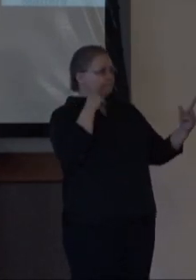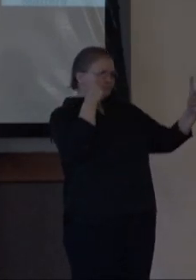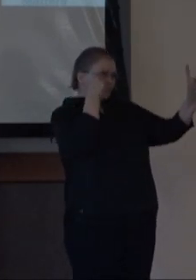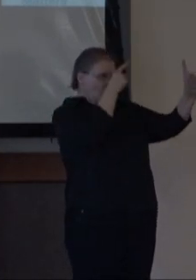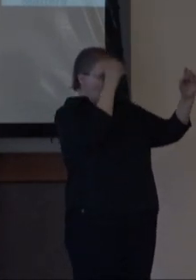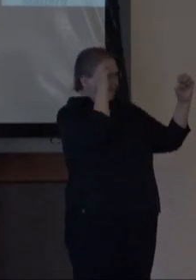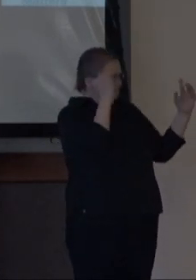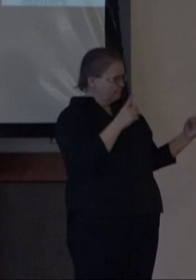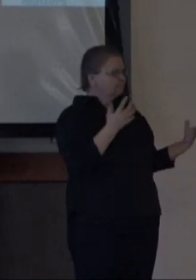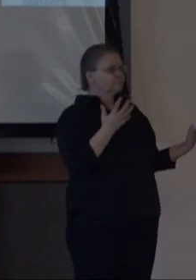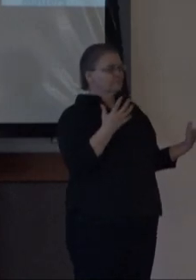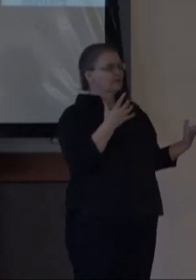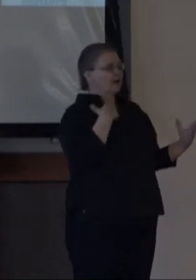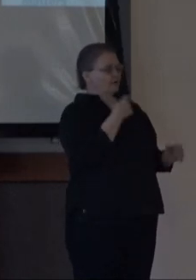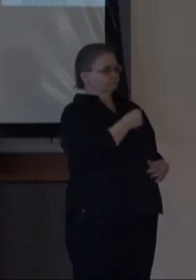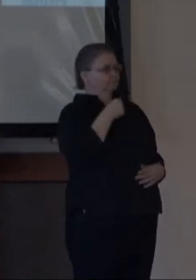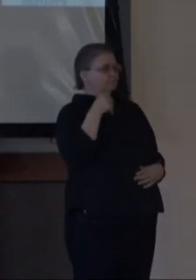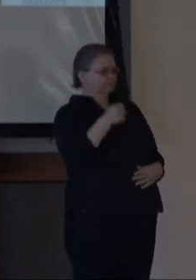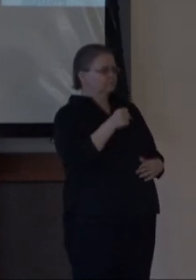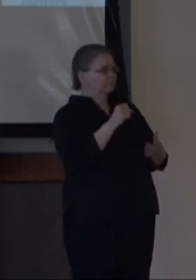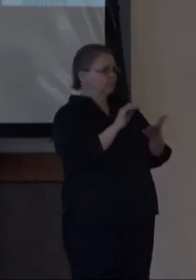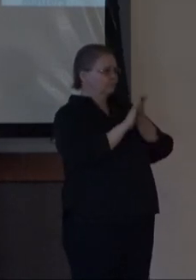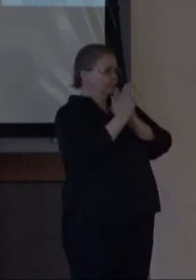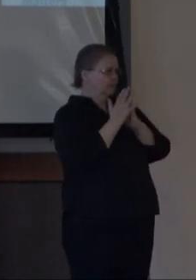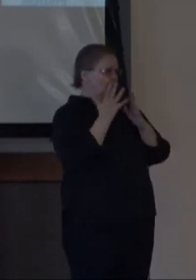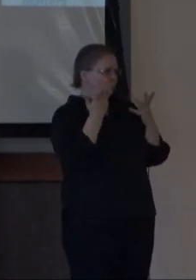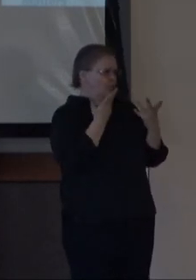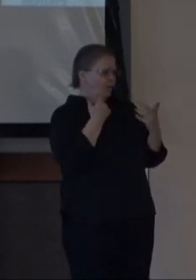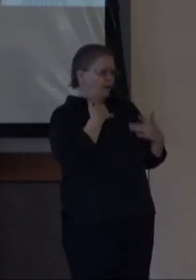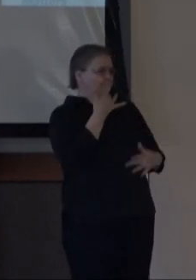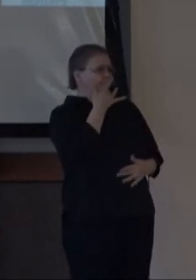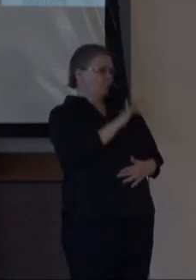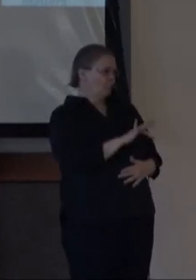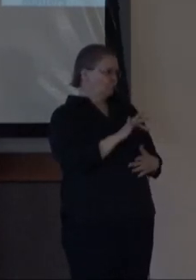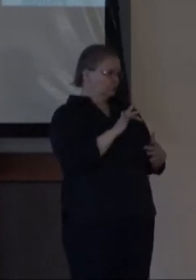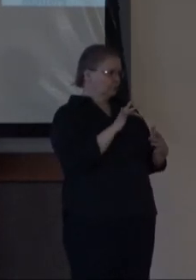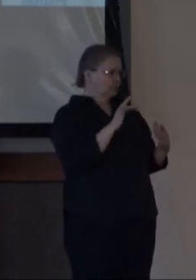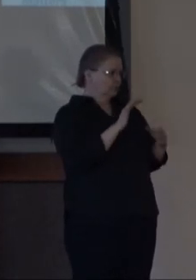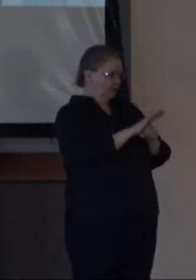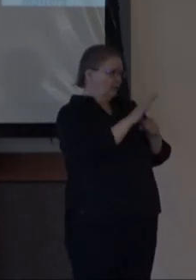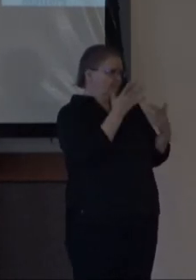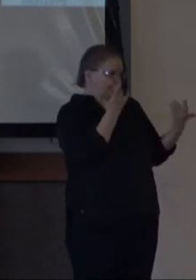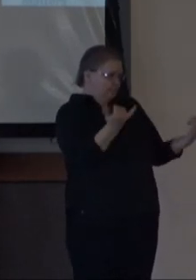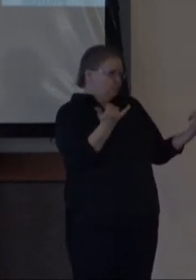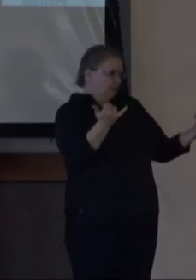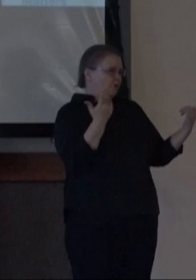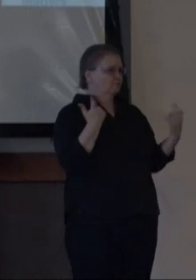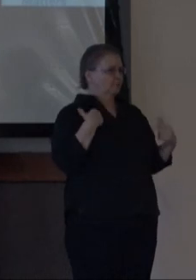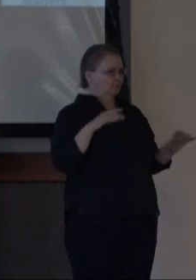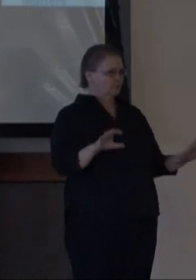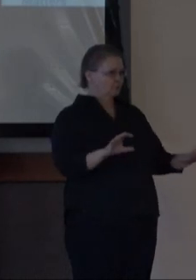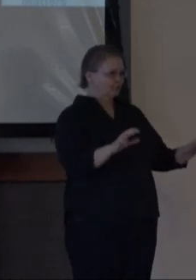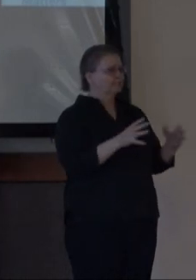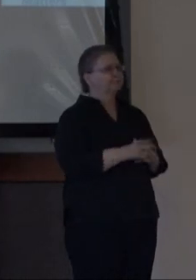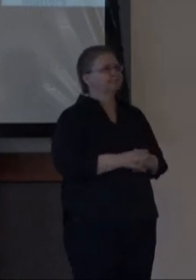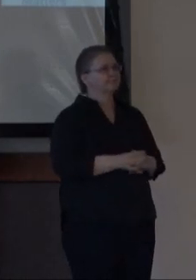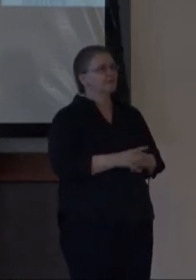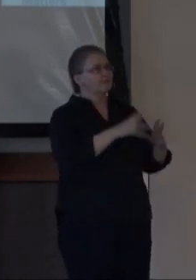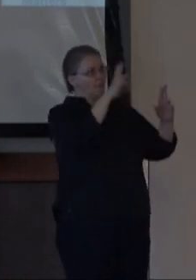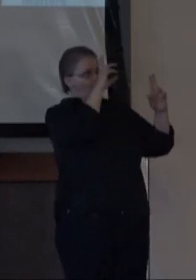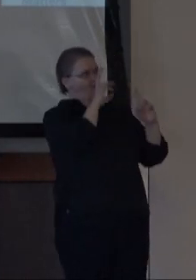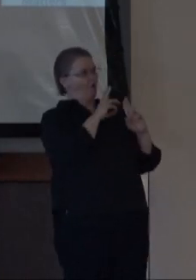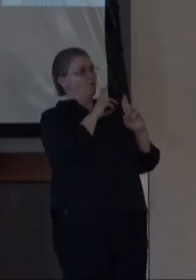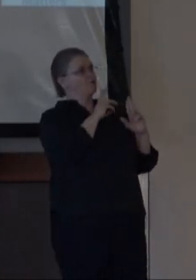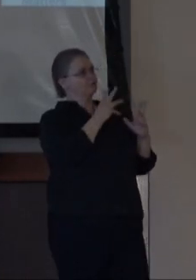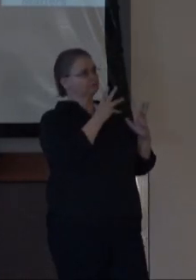education, I was put in a spot to do some of the things that I'm so fortunate enough to do today. So I've had the honor of